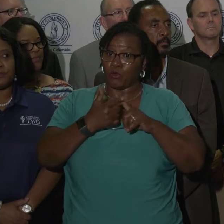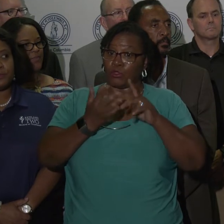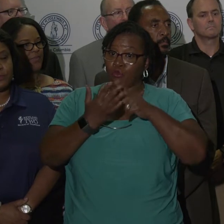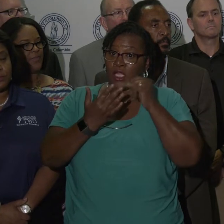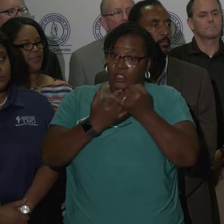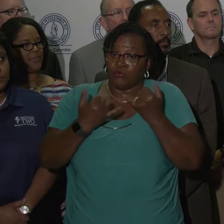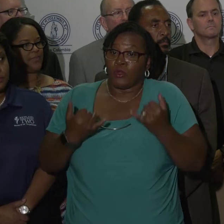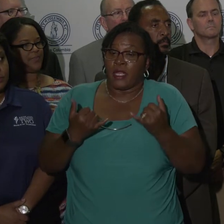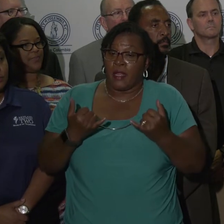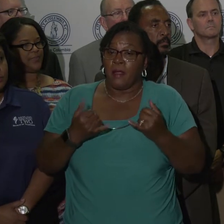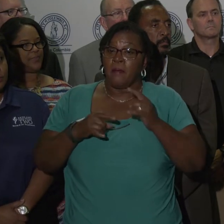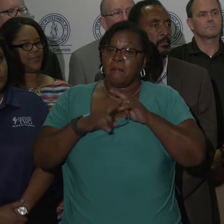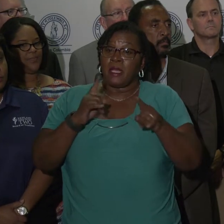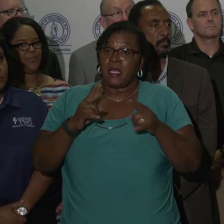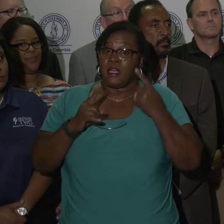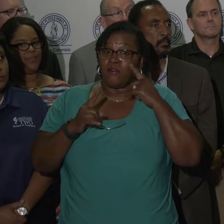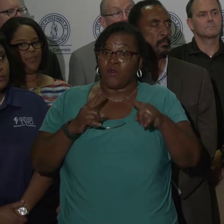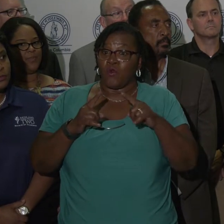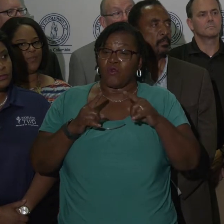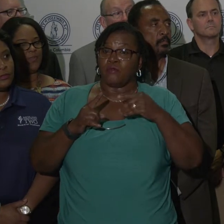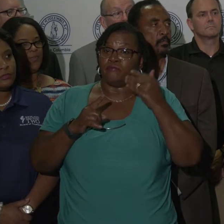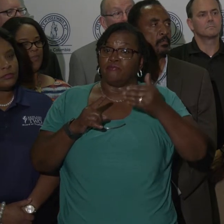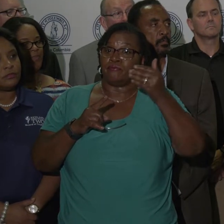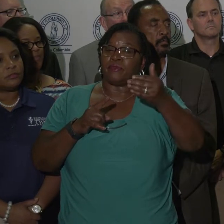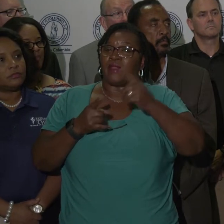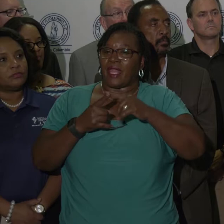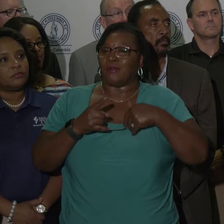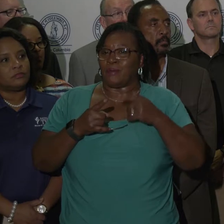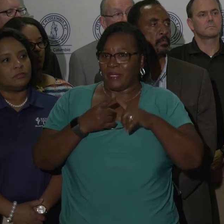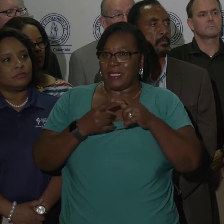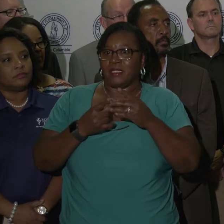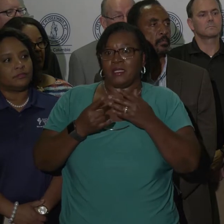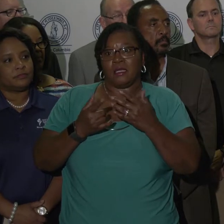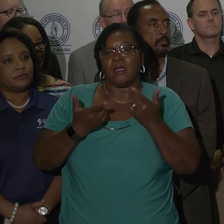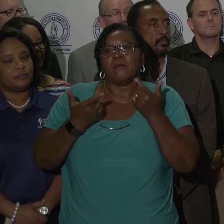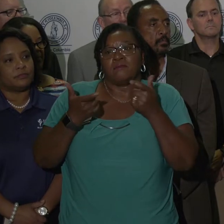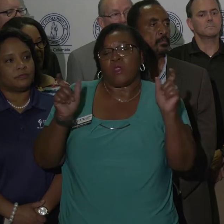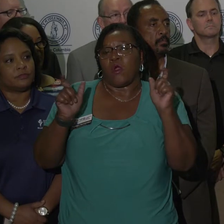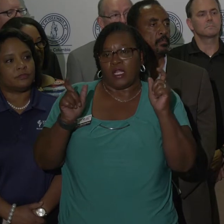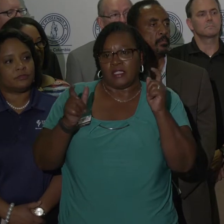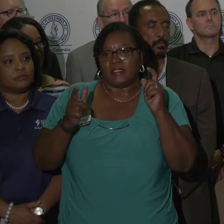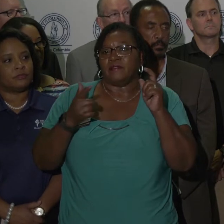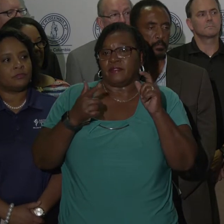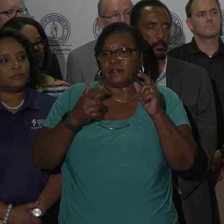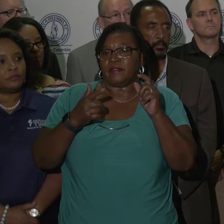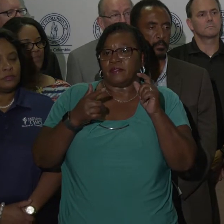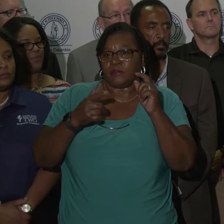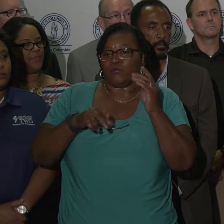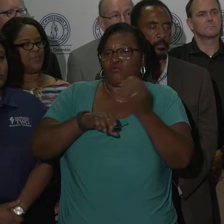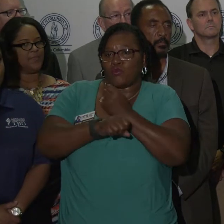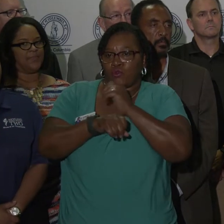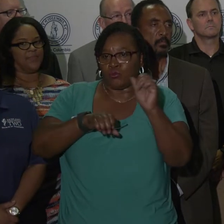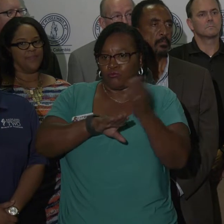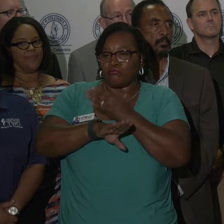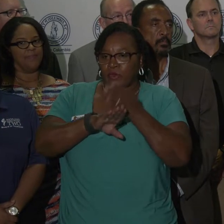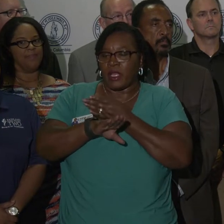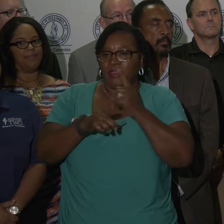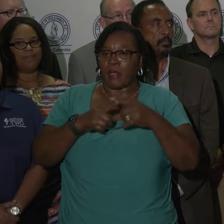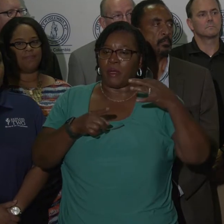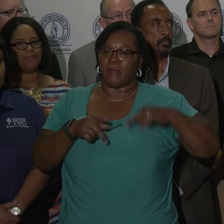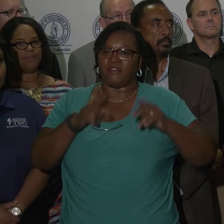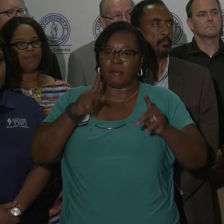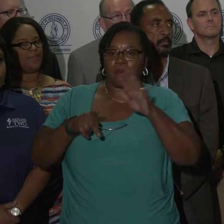already, but for posterity, these will be significant investments that will endure to the benefit of people